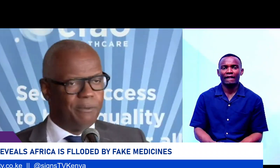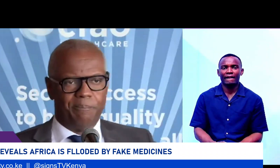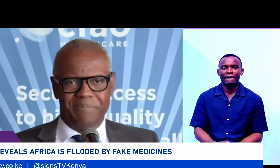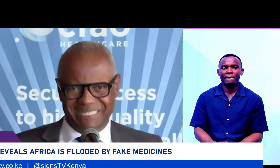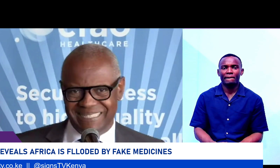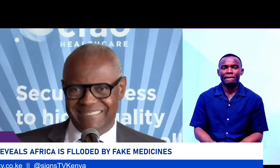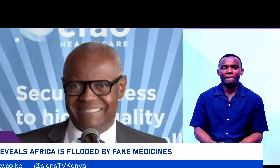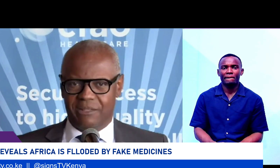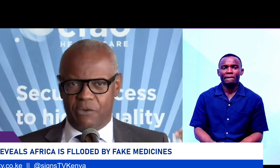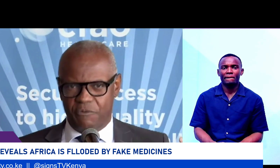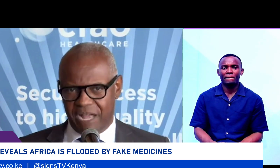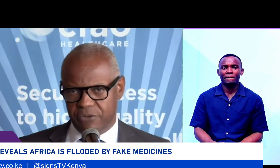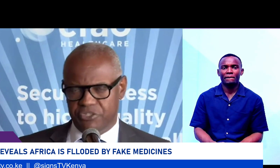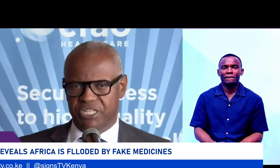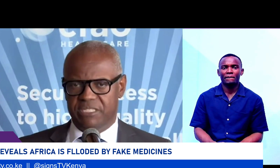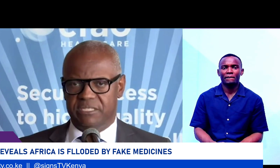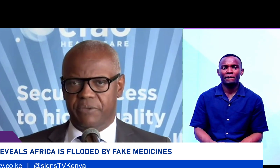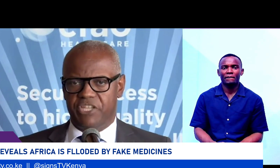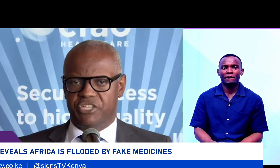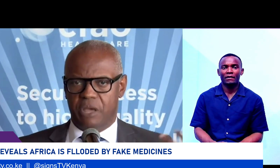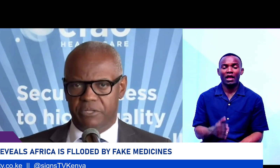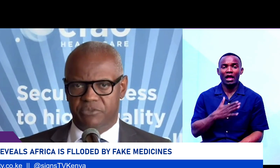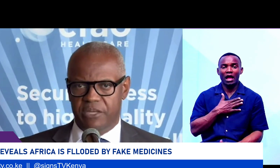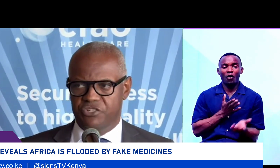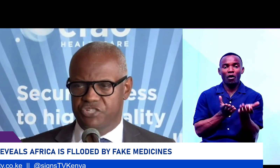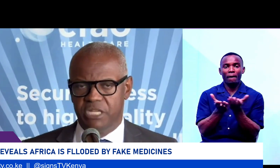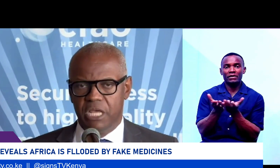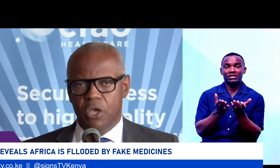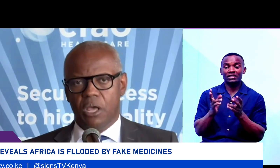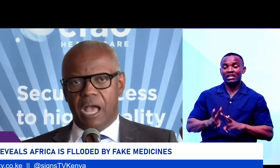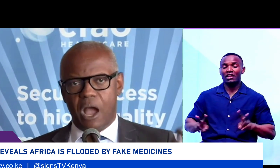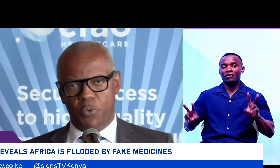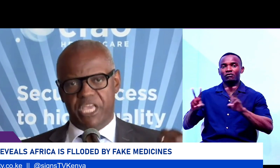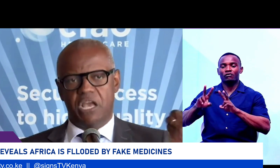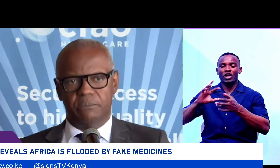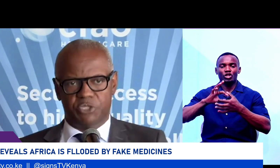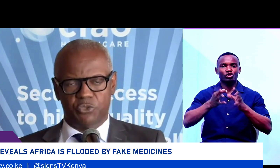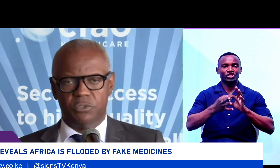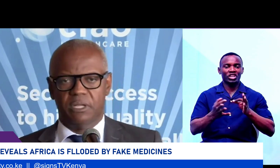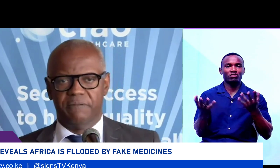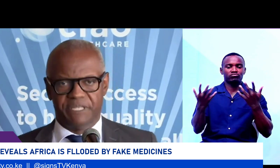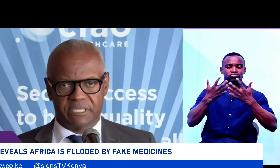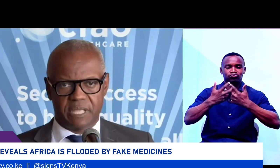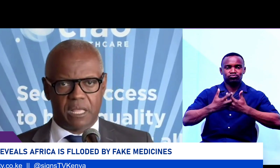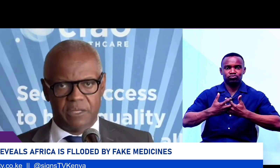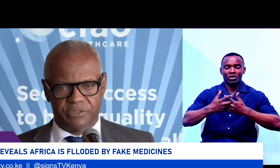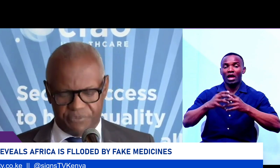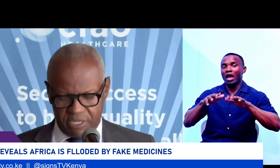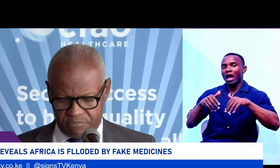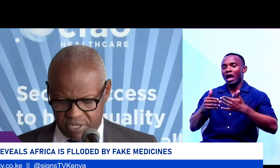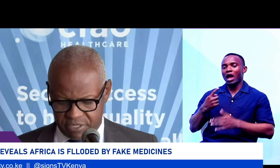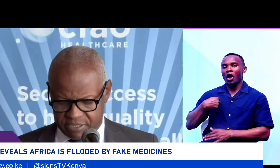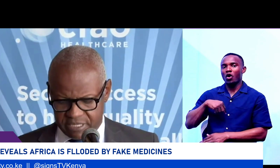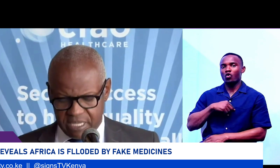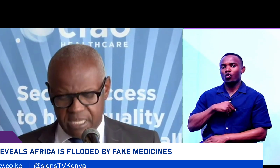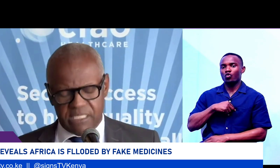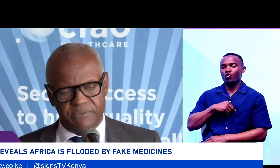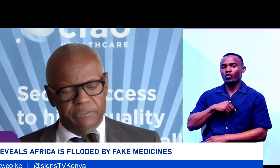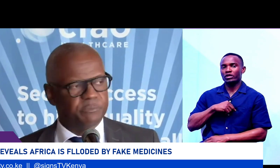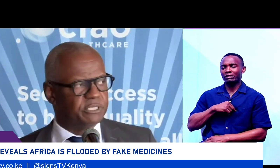Our business, our value chain integration, our strategy, how we come to this counterfeit product. It's very important